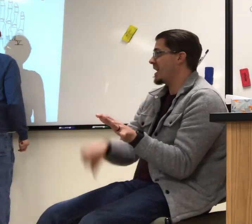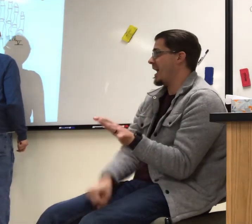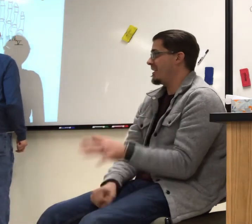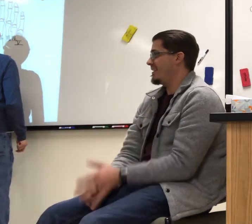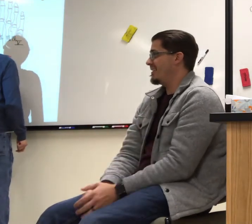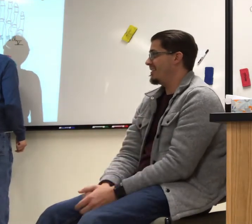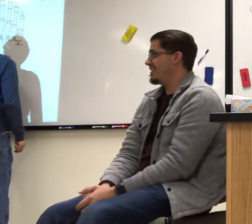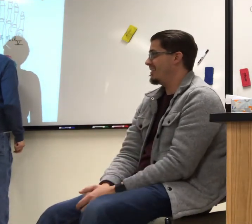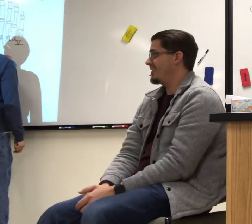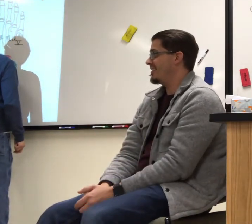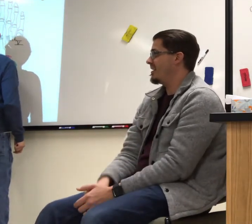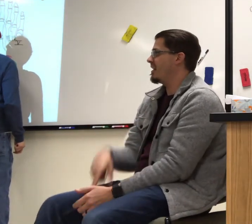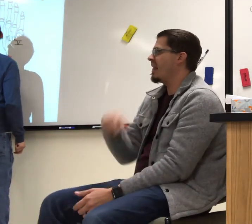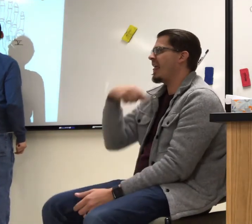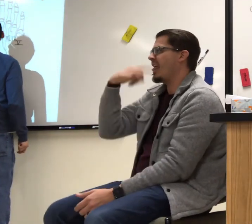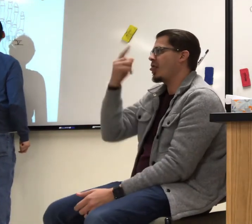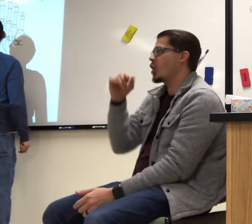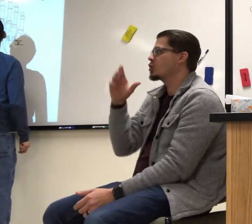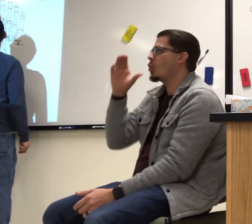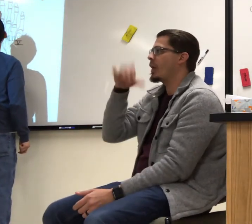I'll just trace them.